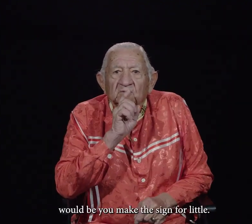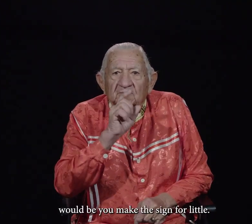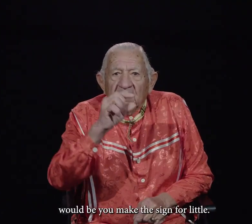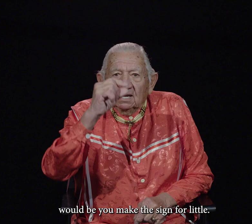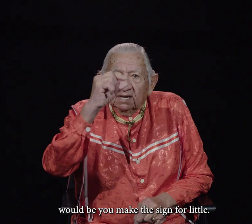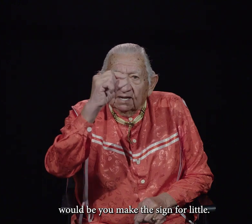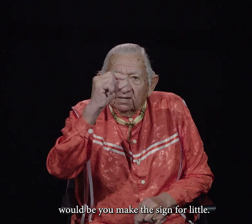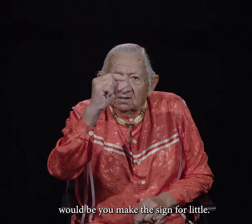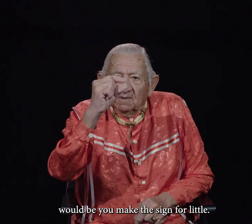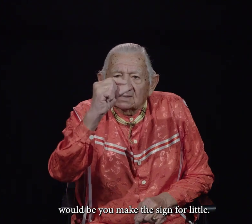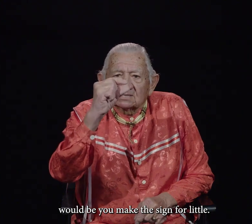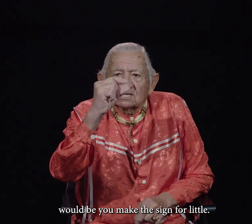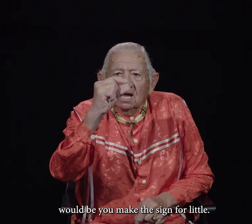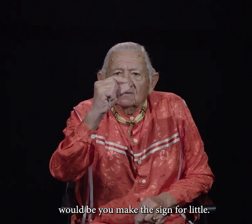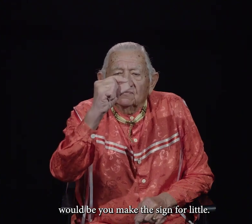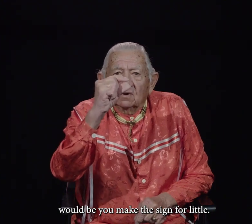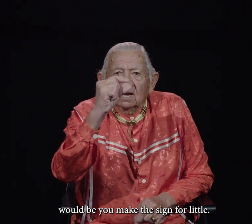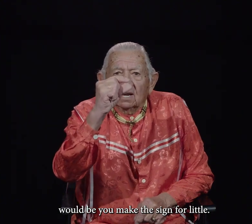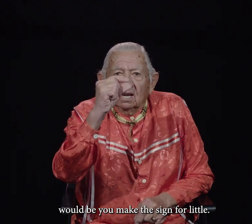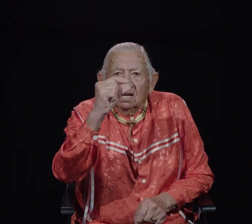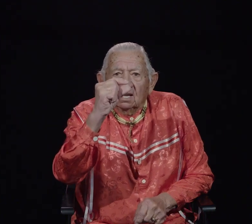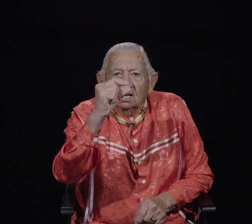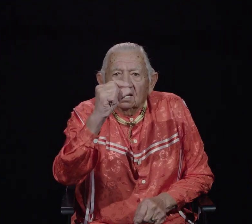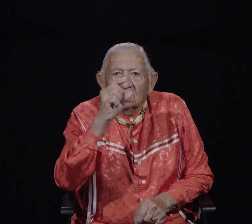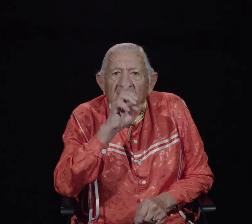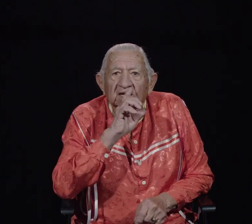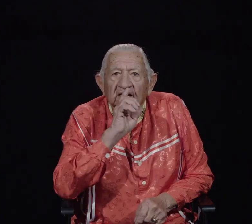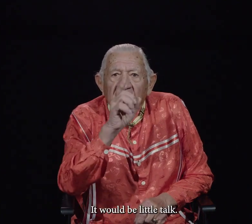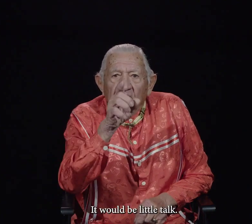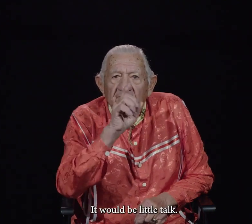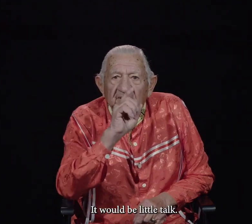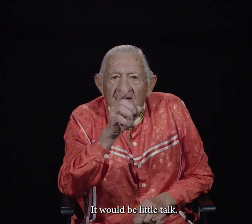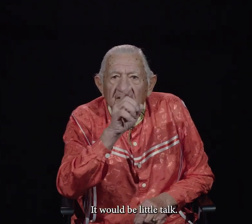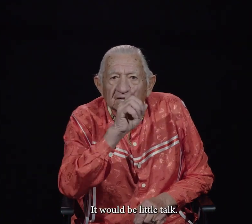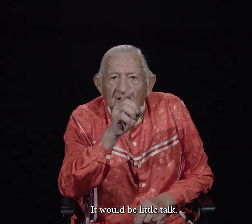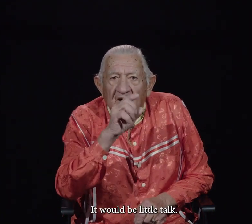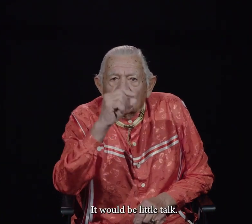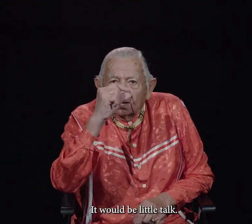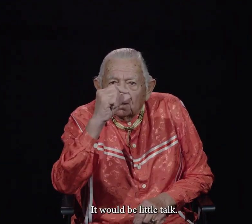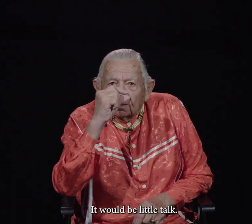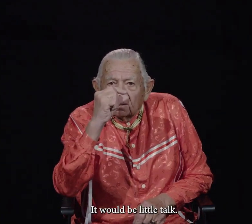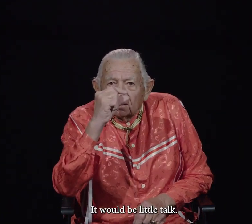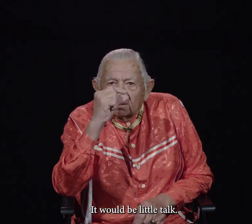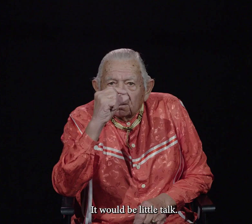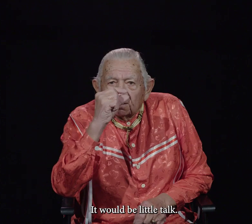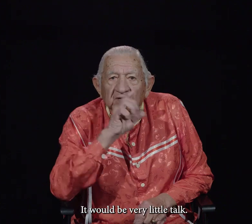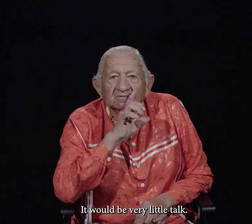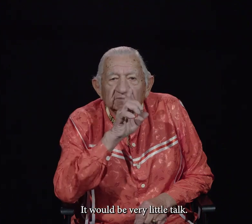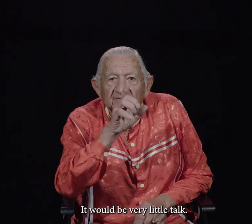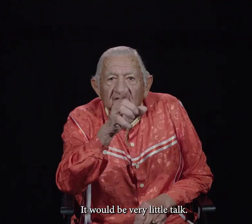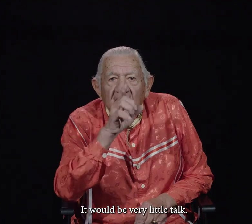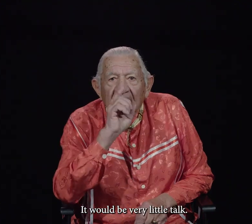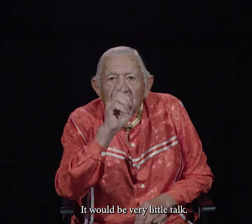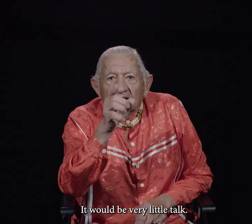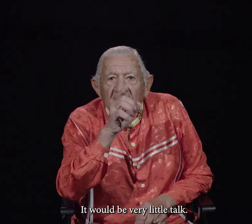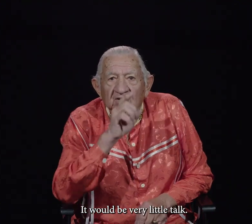would be, you make the sign for little. It would be little talk. It would be very little